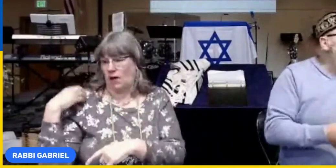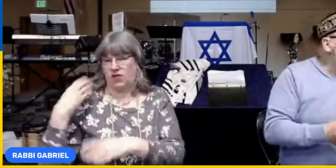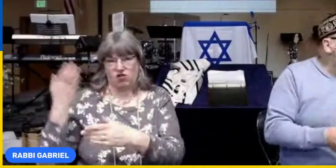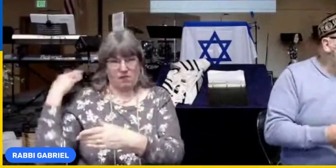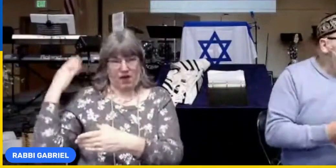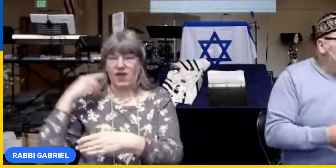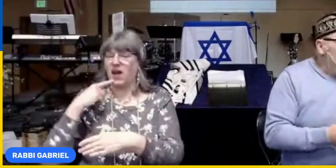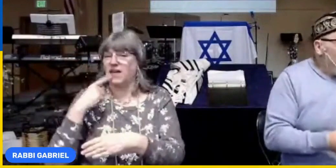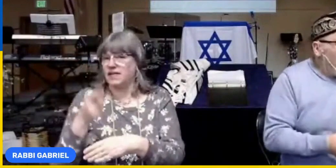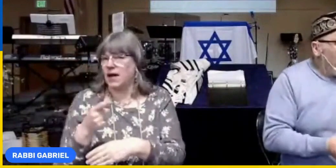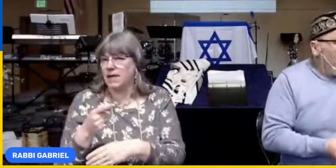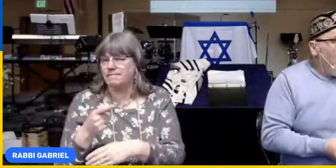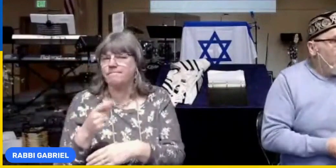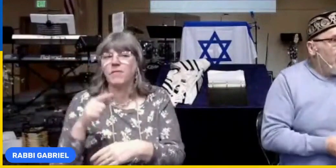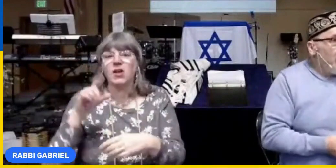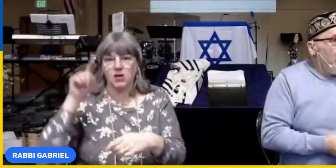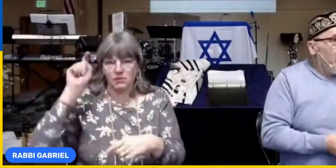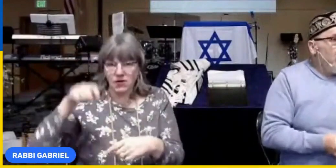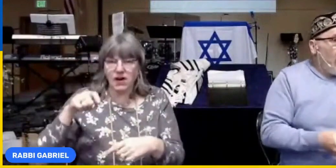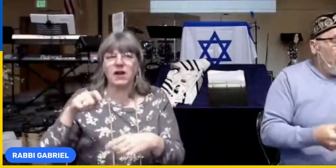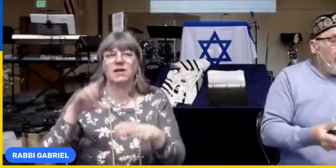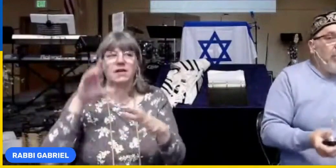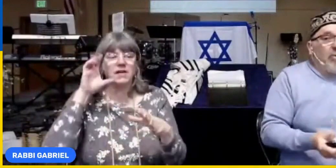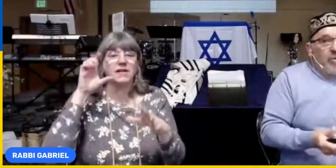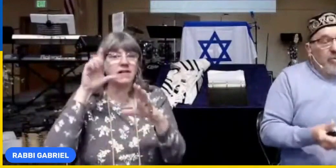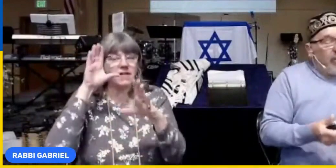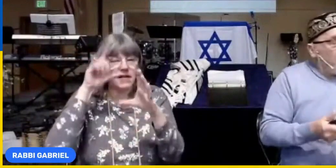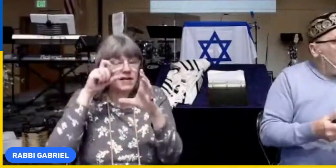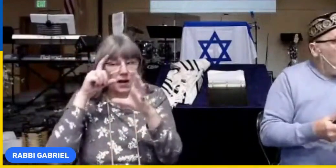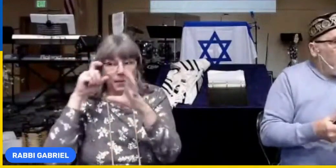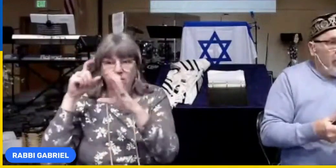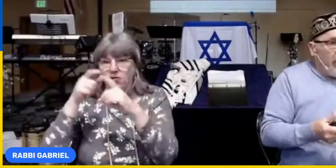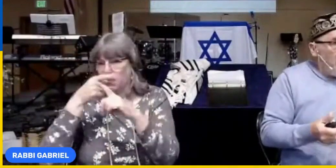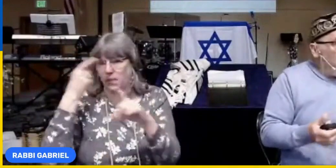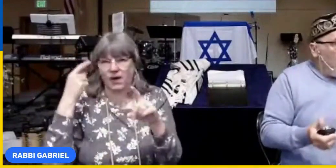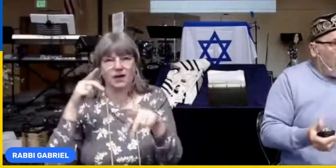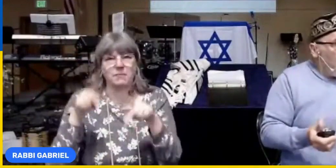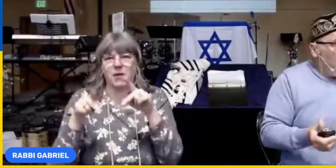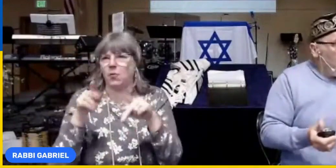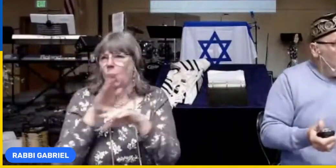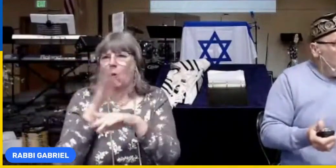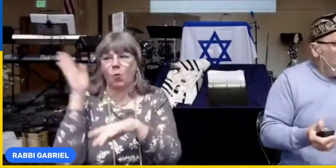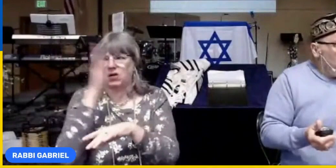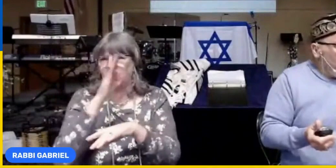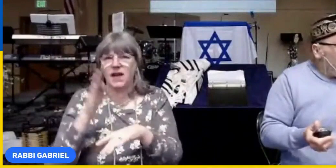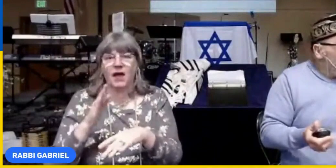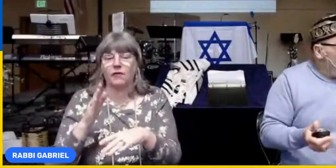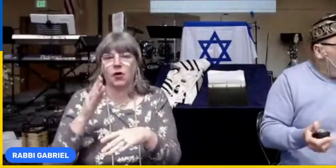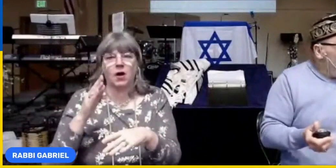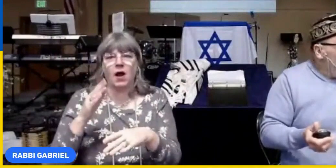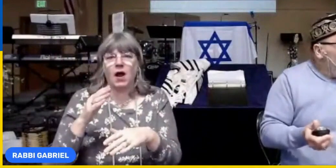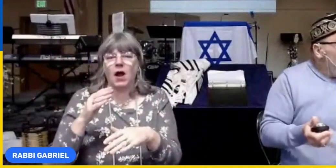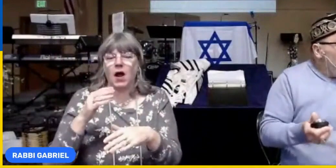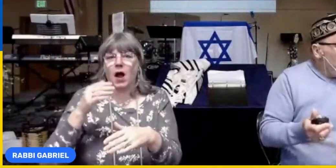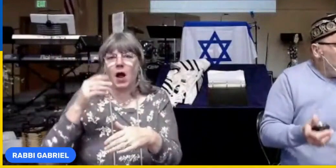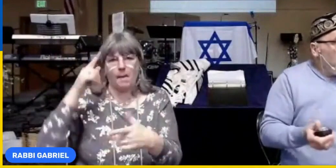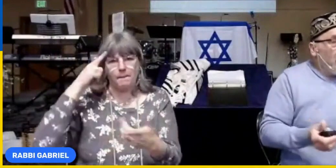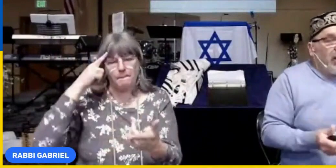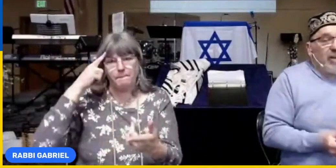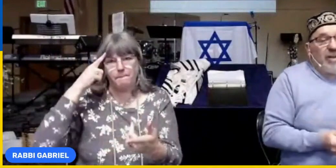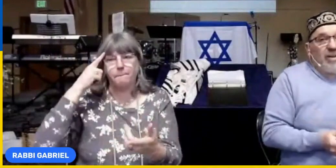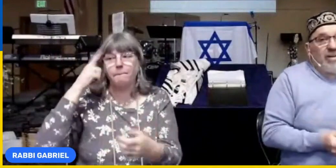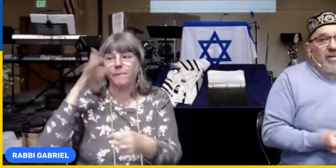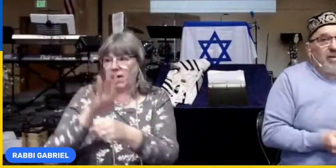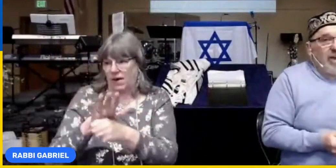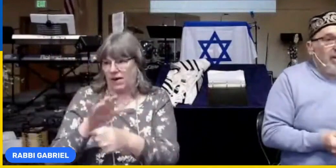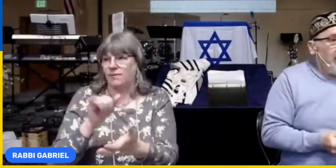While people are alive, people deny that it happened. So all the more, once all of them are passed away,